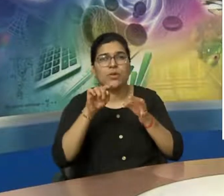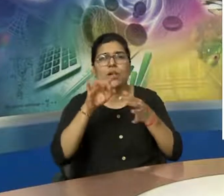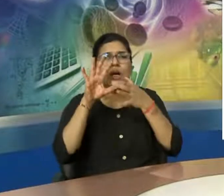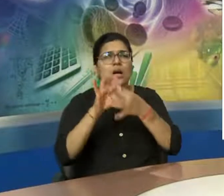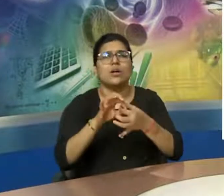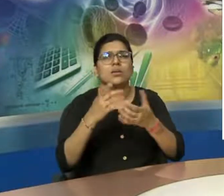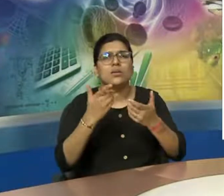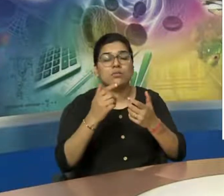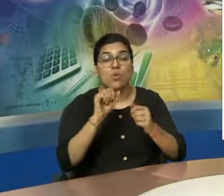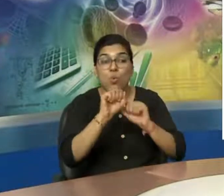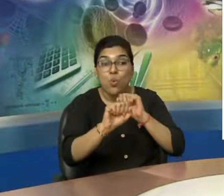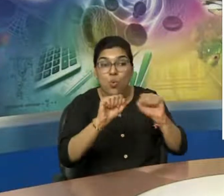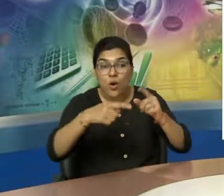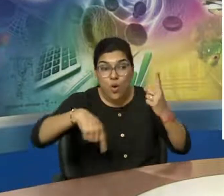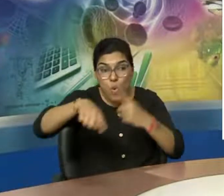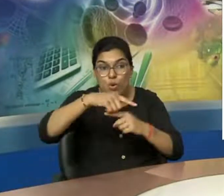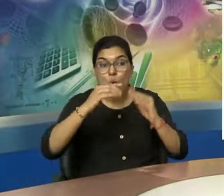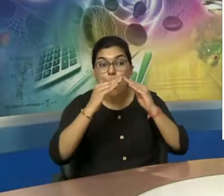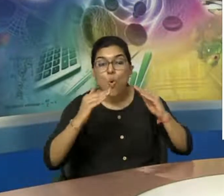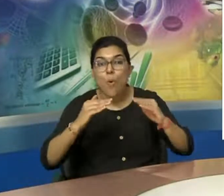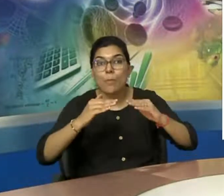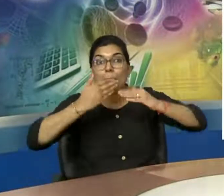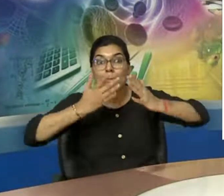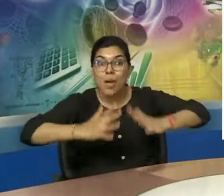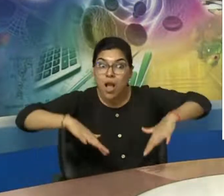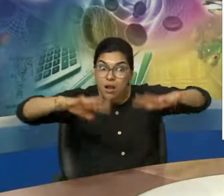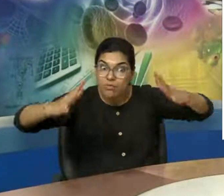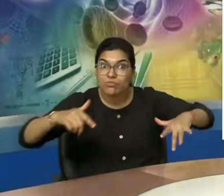Some examples of basic adaptations are: